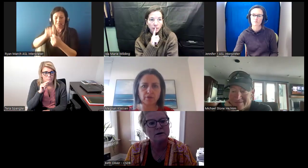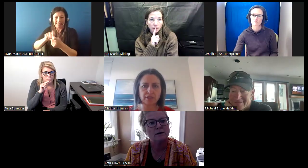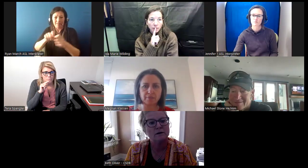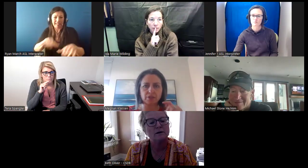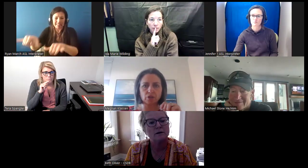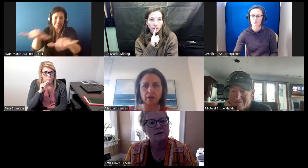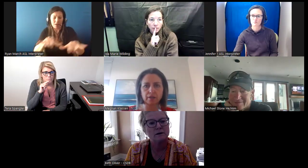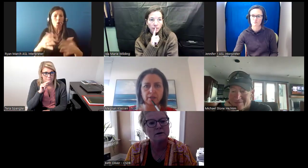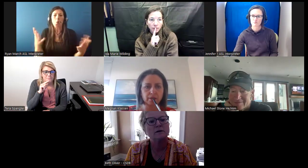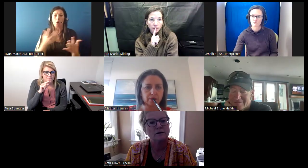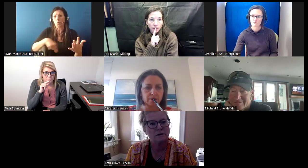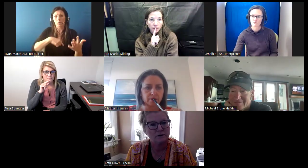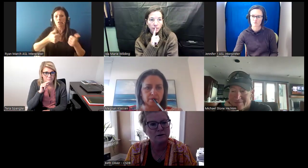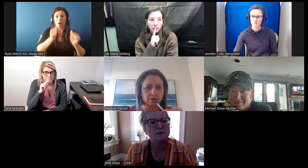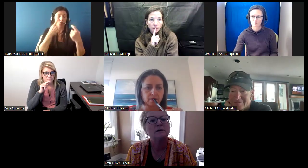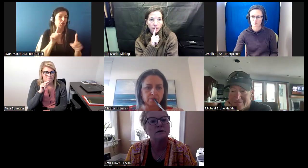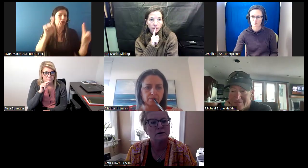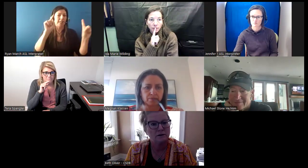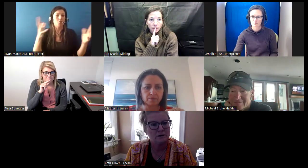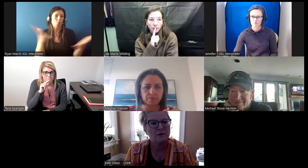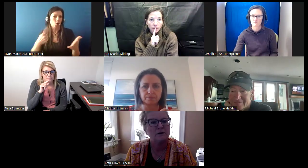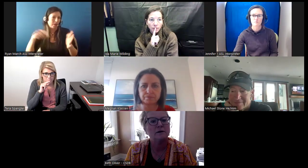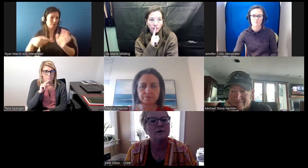what do we have to demonstrate?